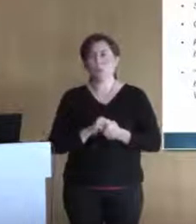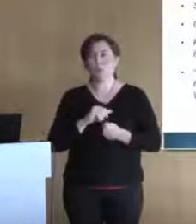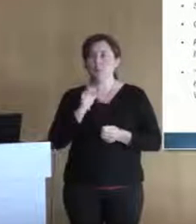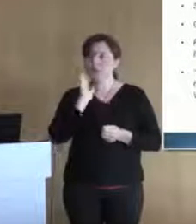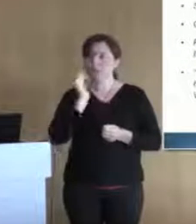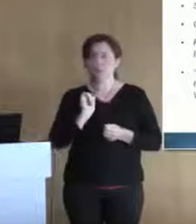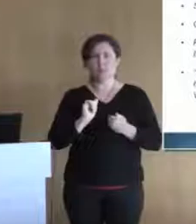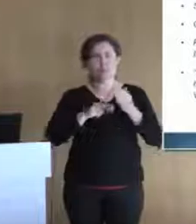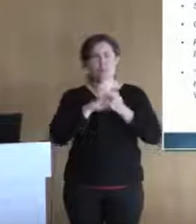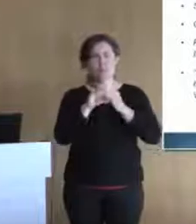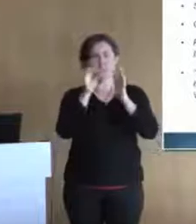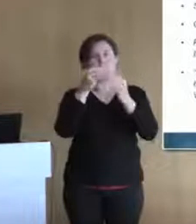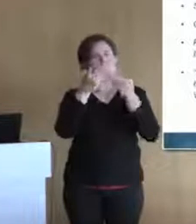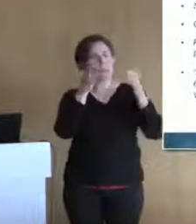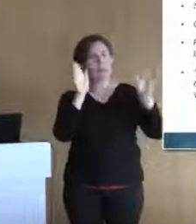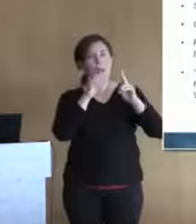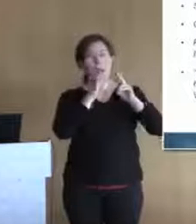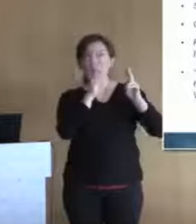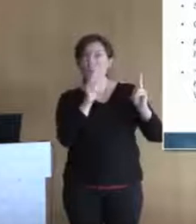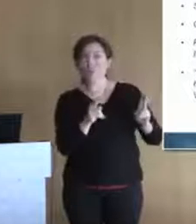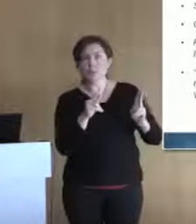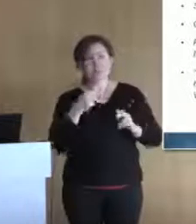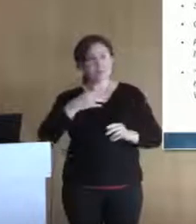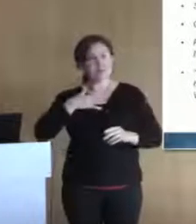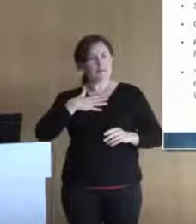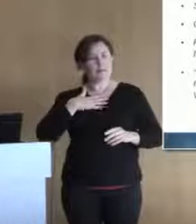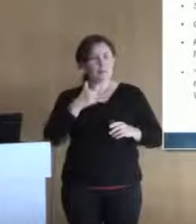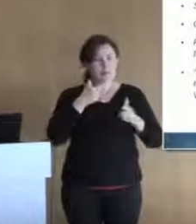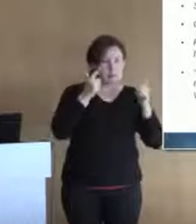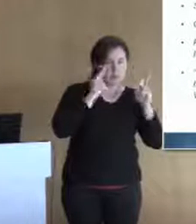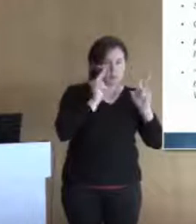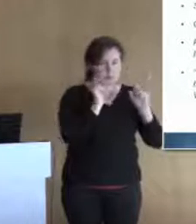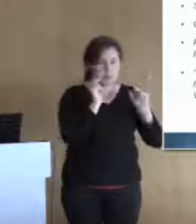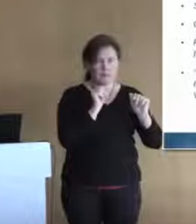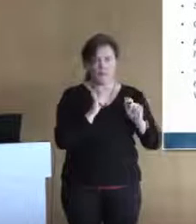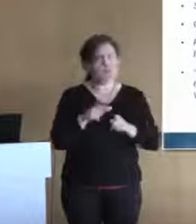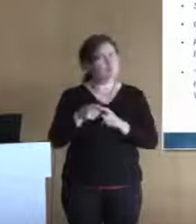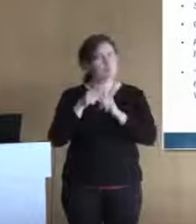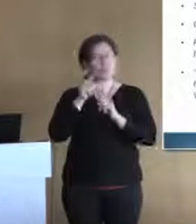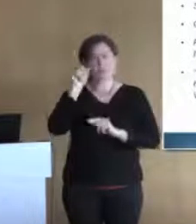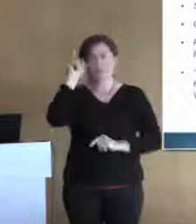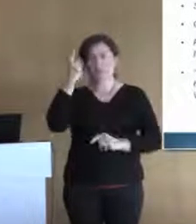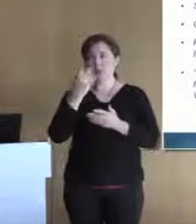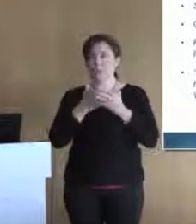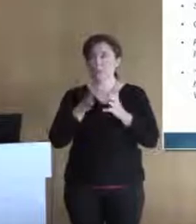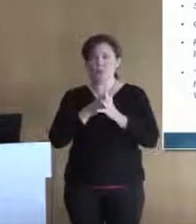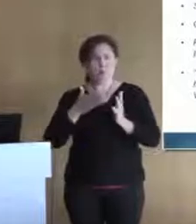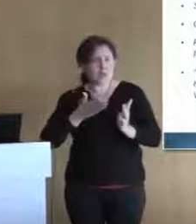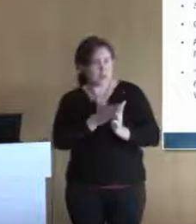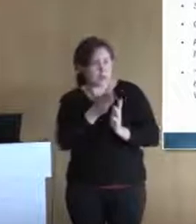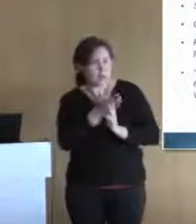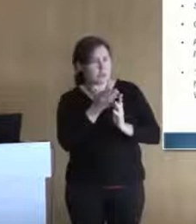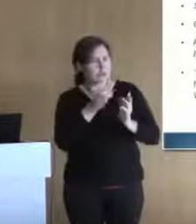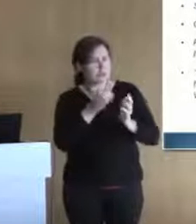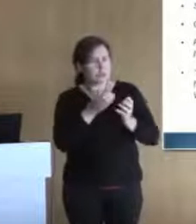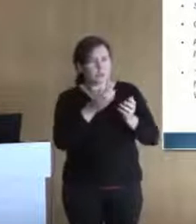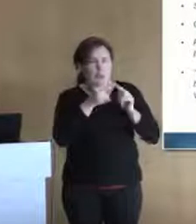access process. So if you or anyone you've worked with has tried to navigate that system, that's